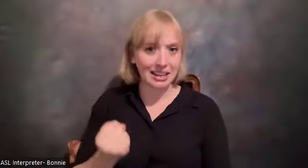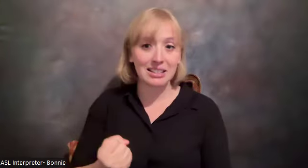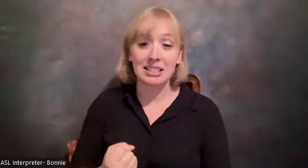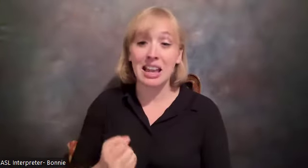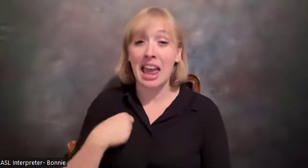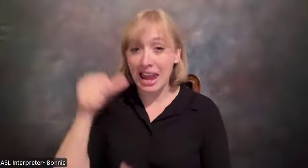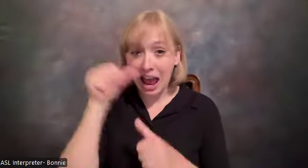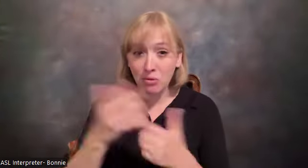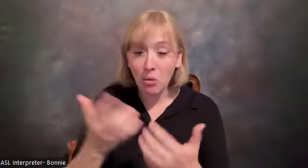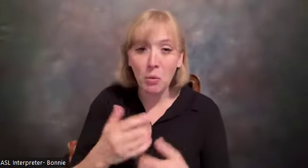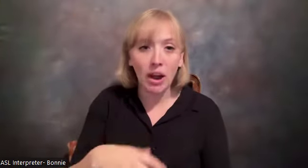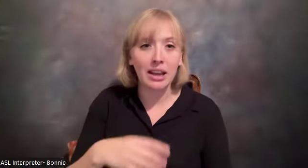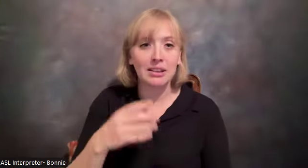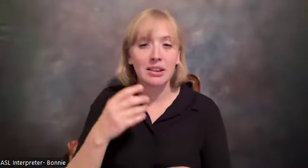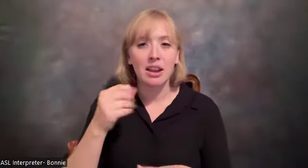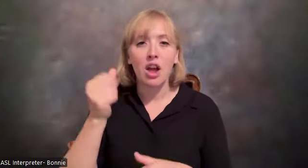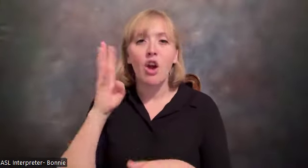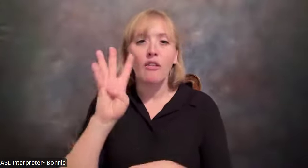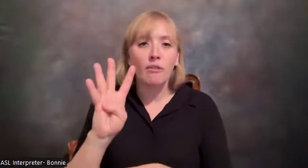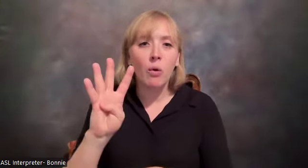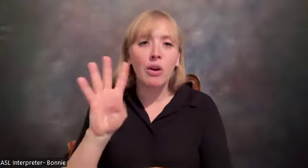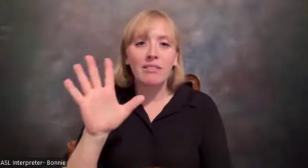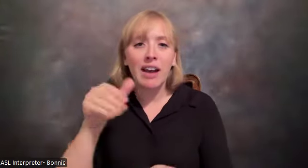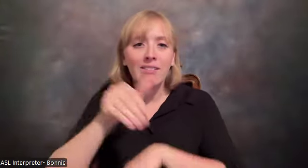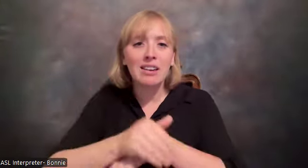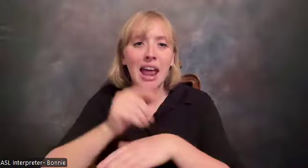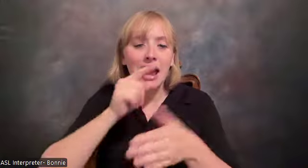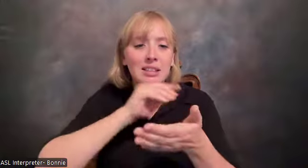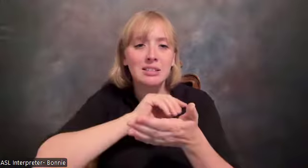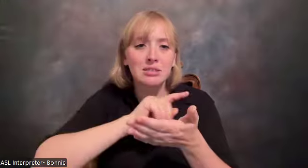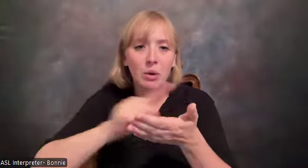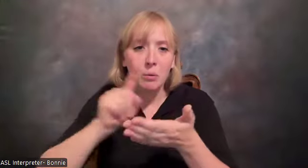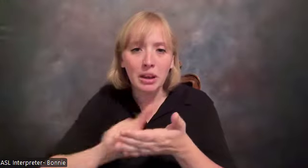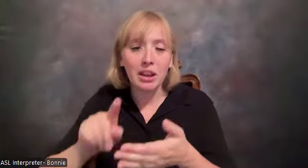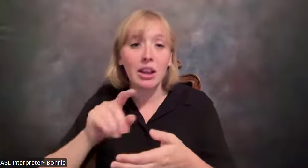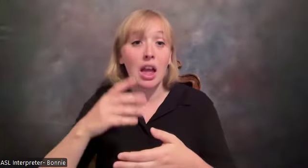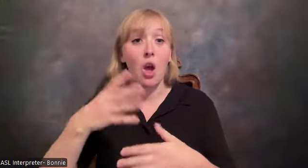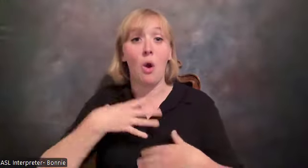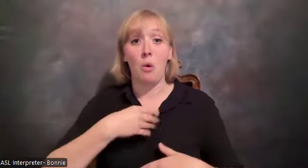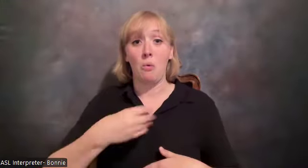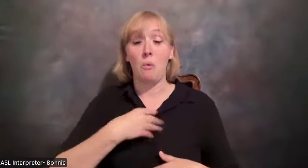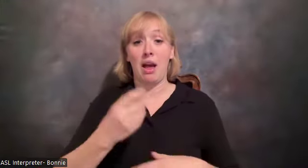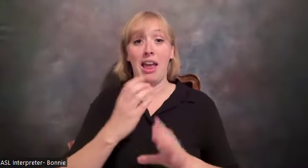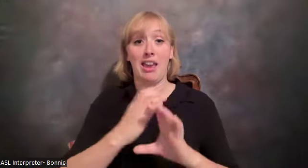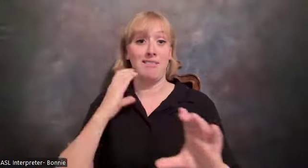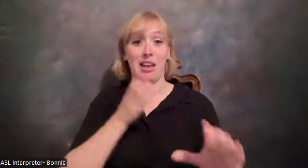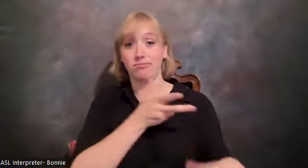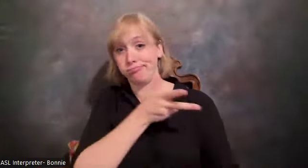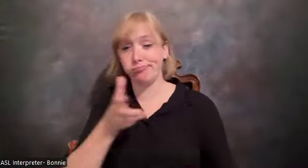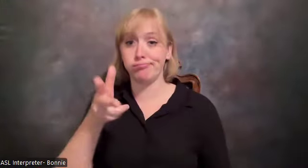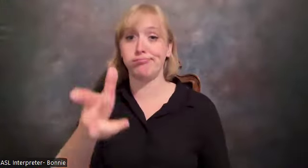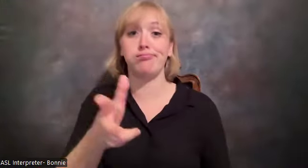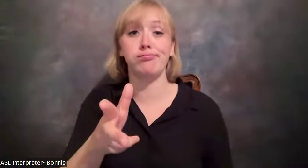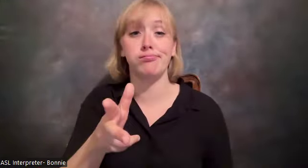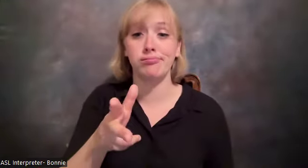4 to 5 nights a week. And this is the most spectacular part of that treatment center. 4 to 5 nights a week, white vans would pull up to those barracks. 6 or 7 of